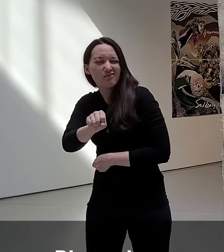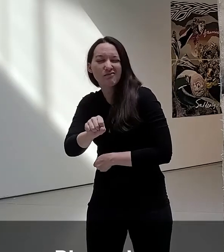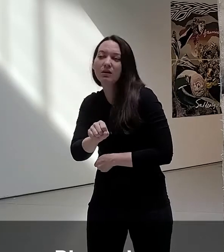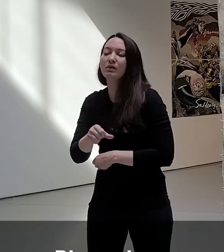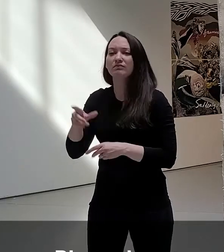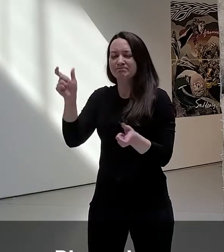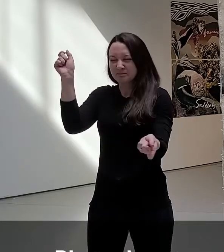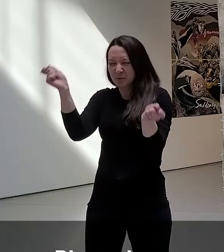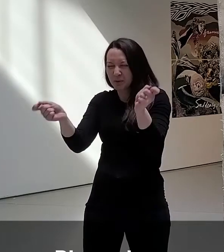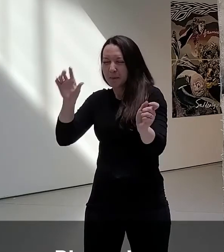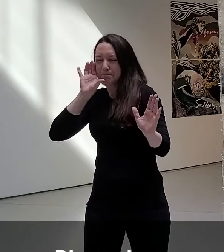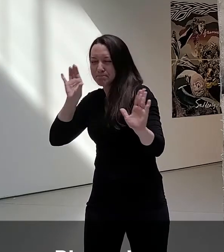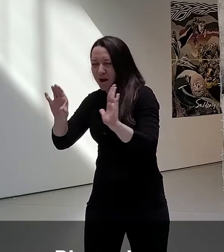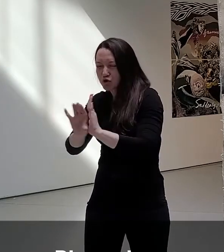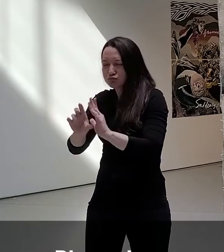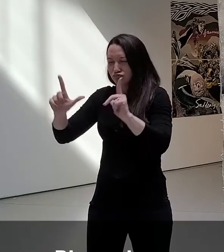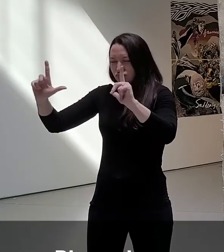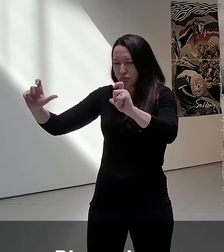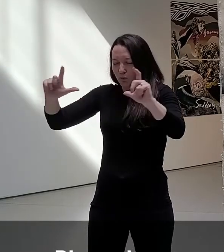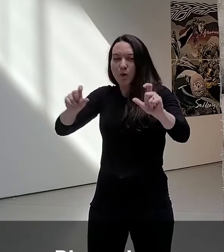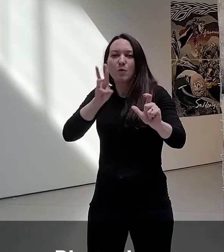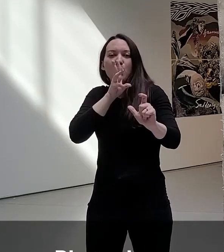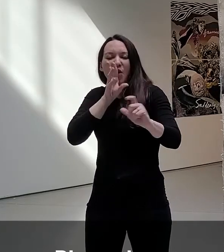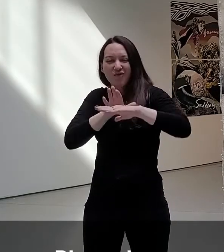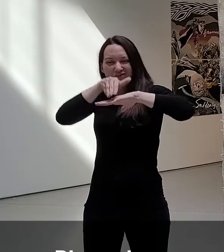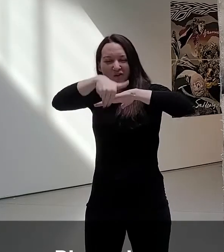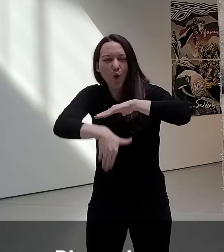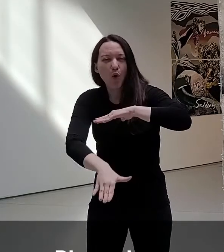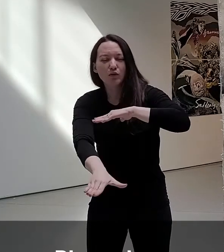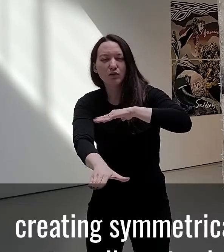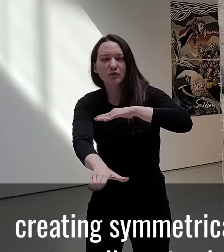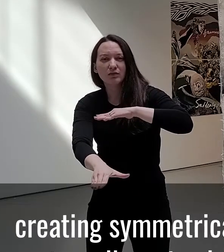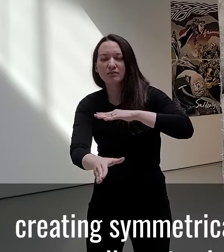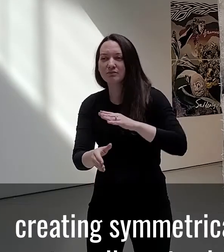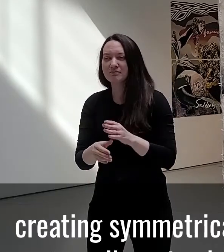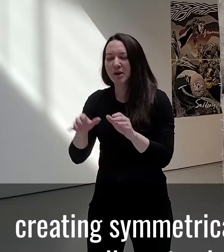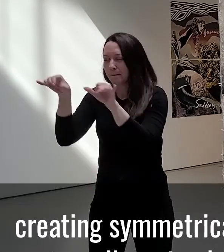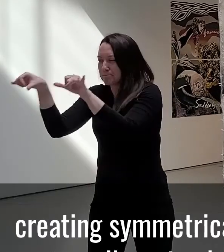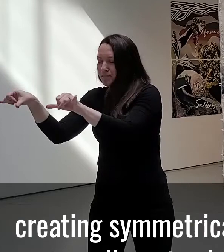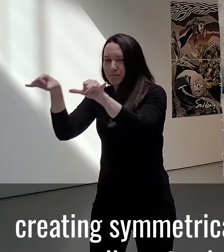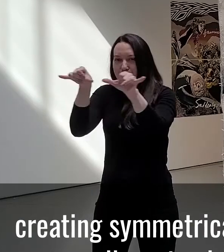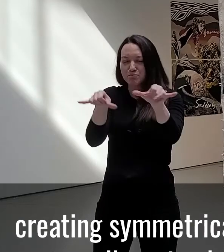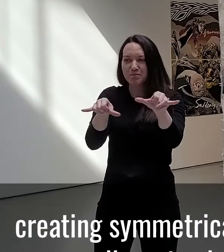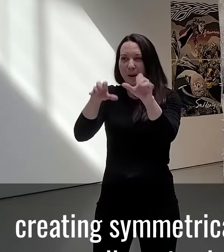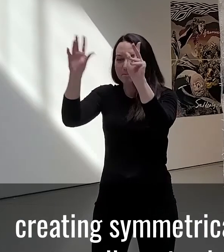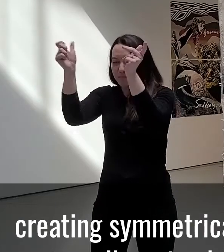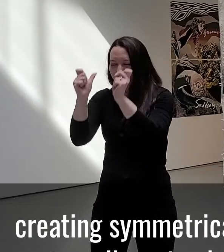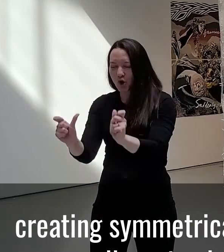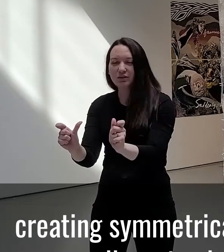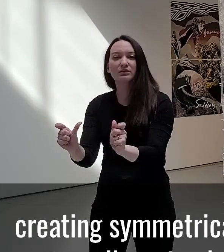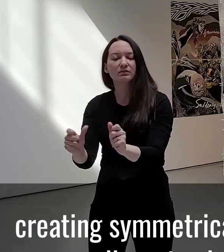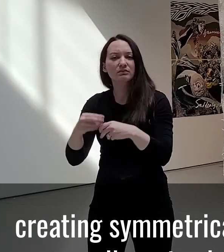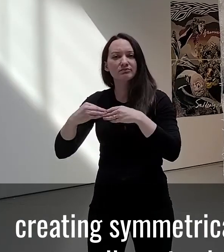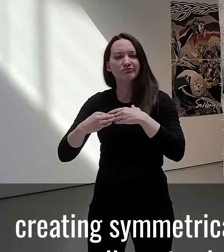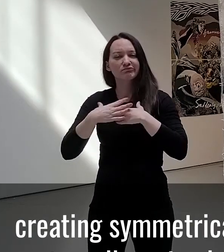to manipulate photographs of a waterfall, creating symmetrical patterns reminiscent of body